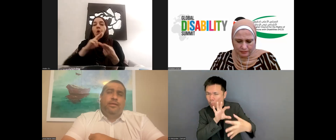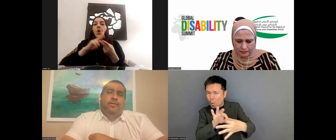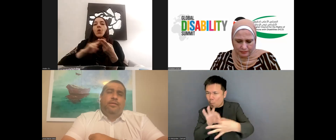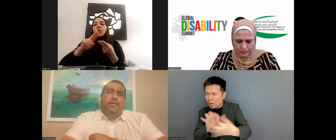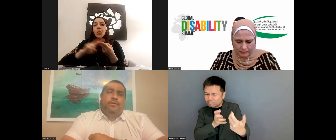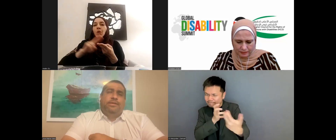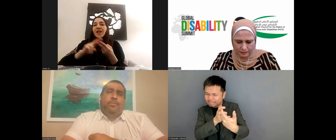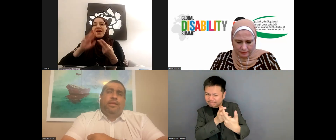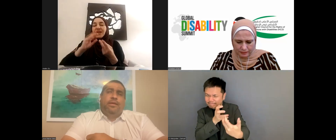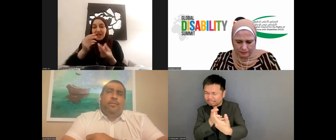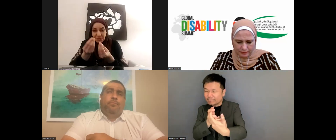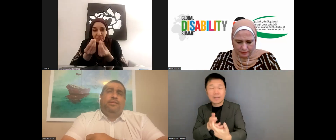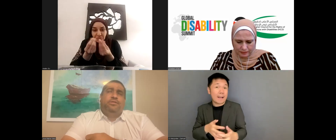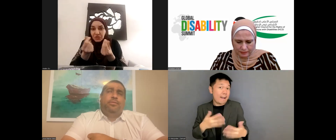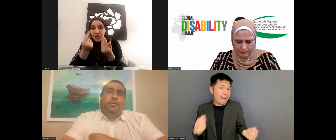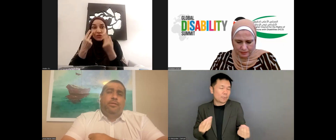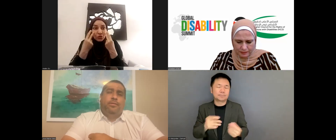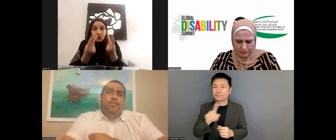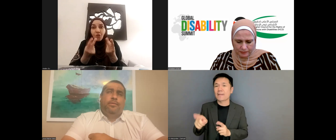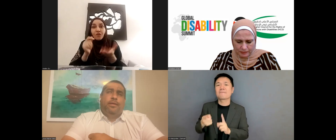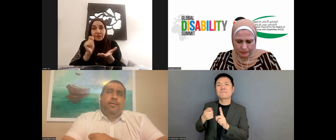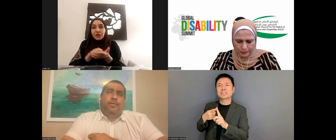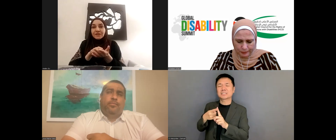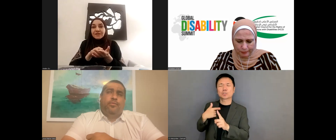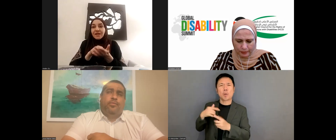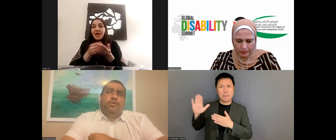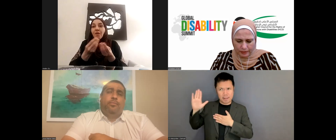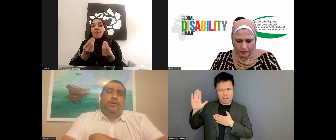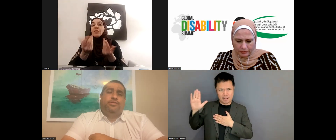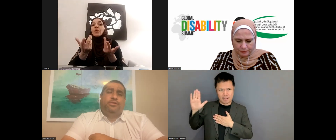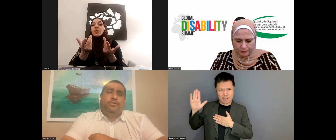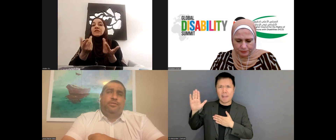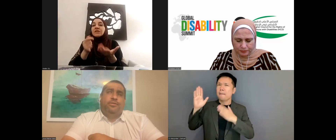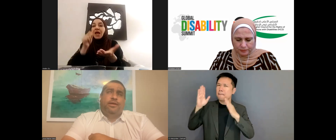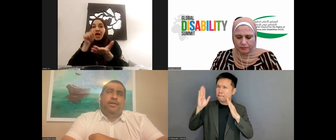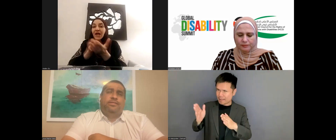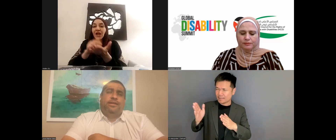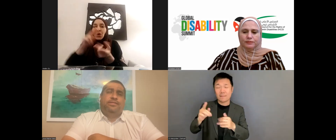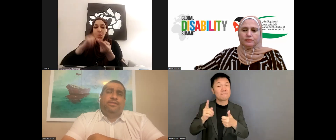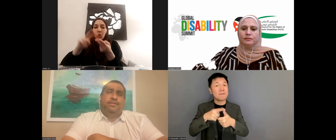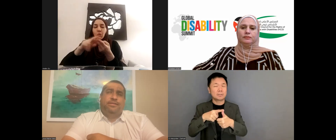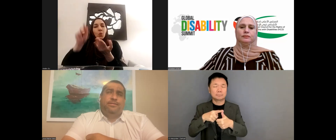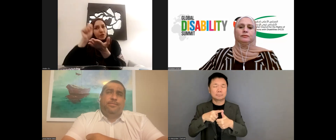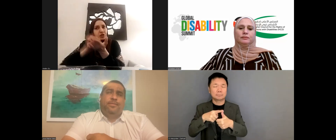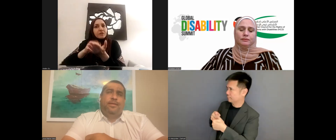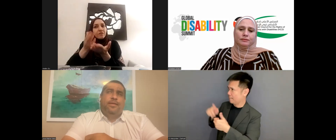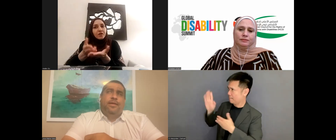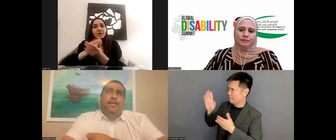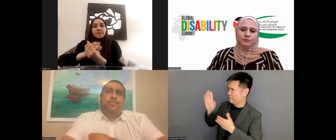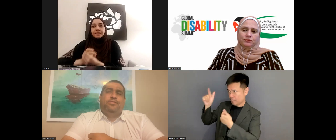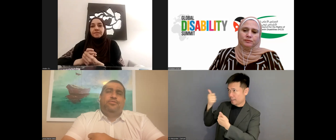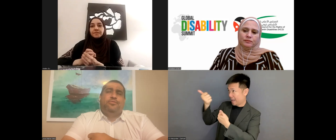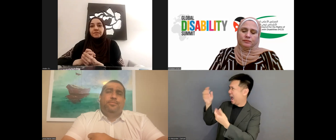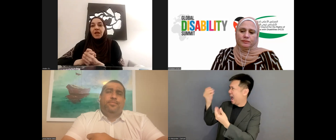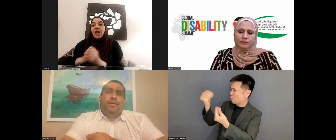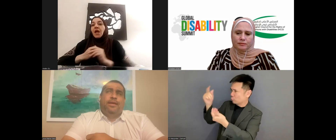be something measurable. What we don't measure, it doesn't exist.